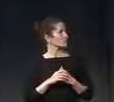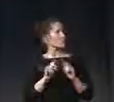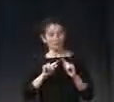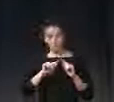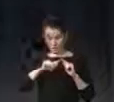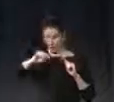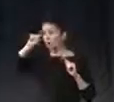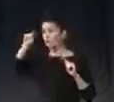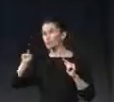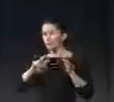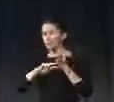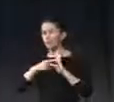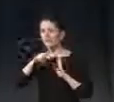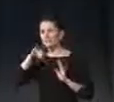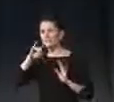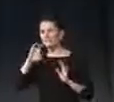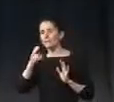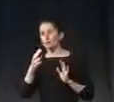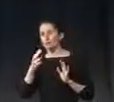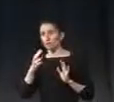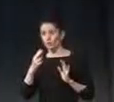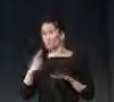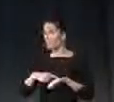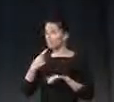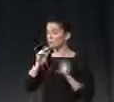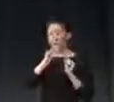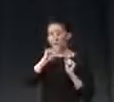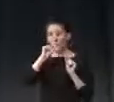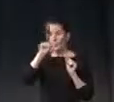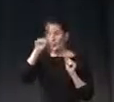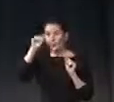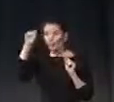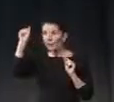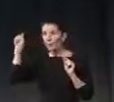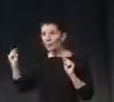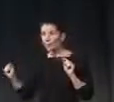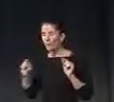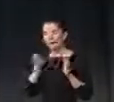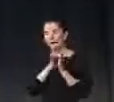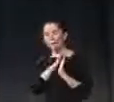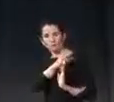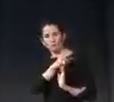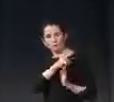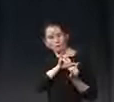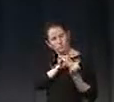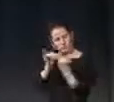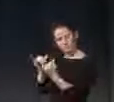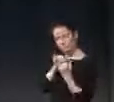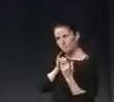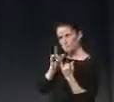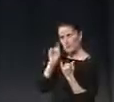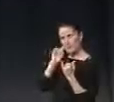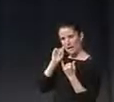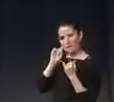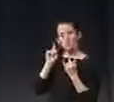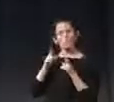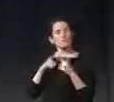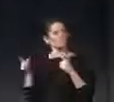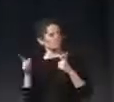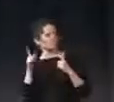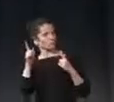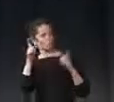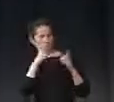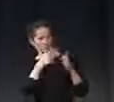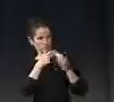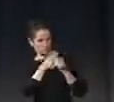One time, he drew a dotted line of a speech curve and asked her to make the corresponding sound. He then penciled in her vocalization, the pitch rising